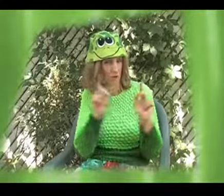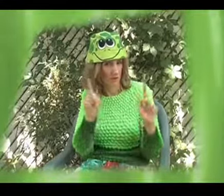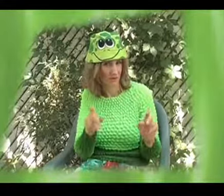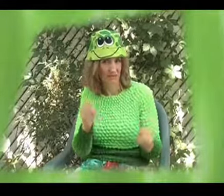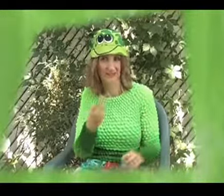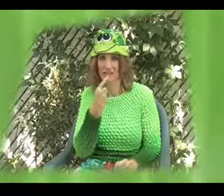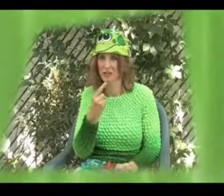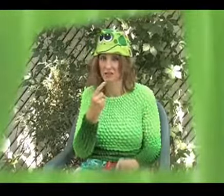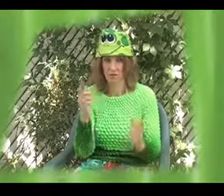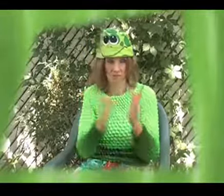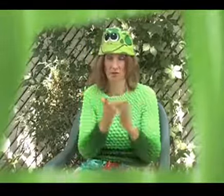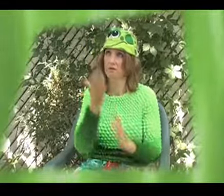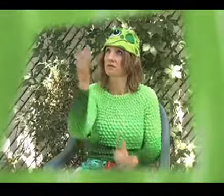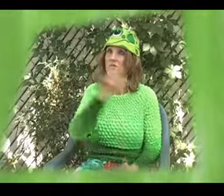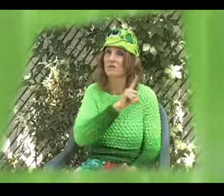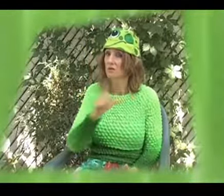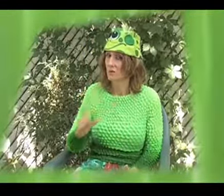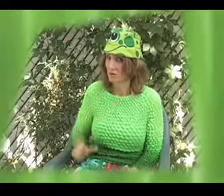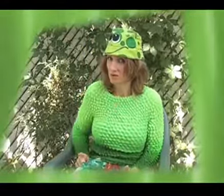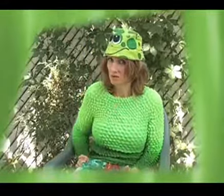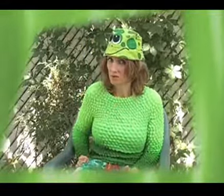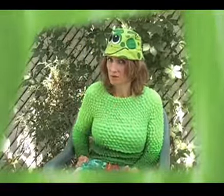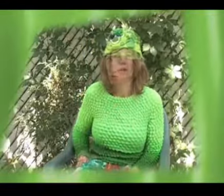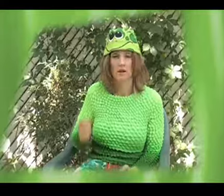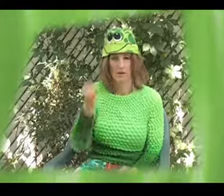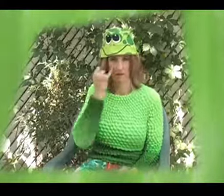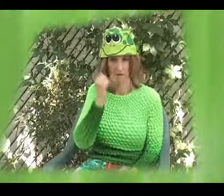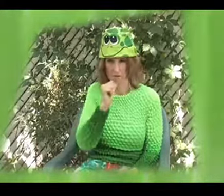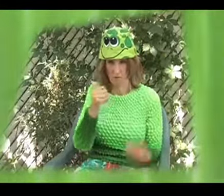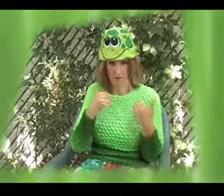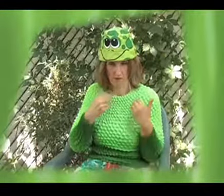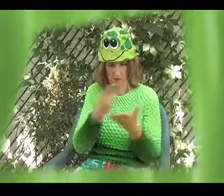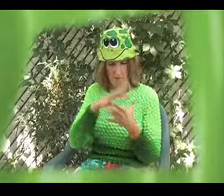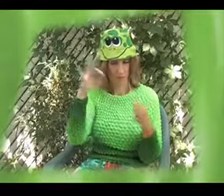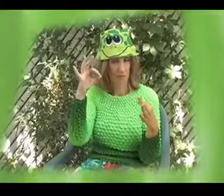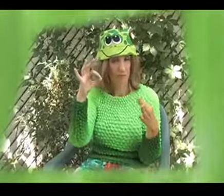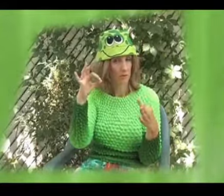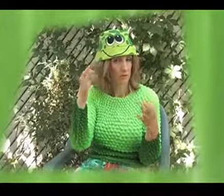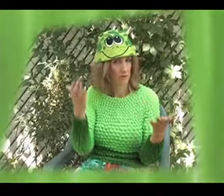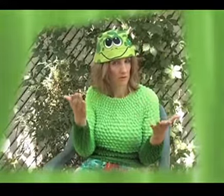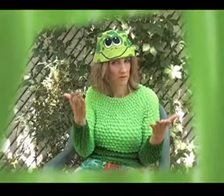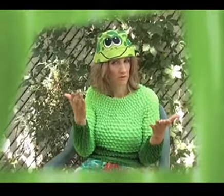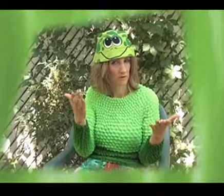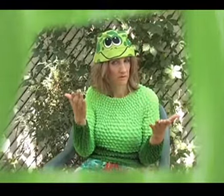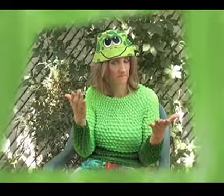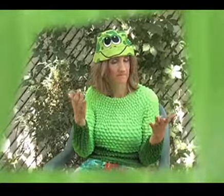And no person can say, Jesus is Lord, if they don't have the Holy Spirit.